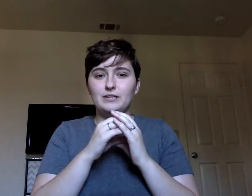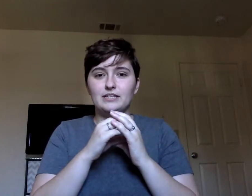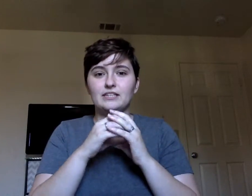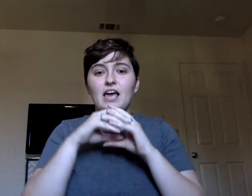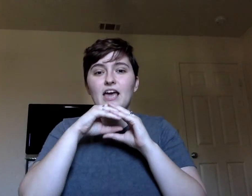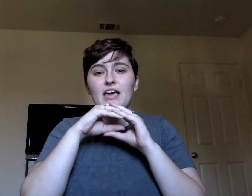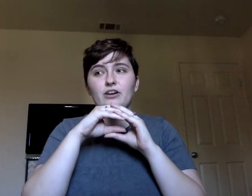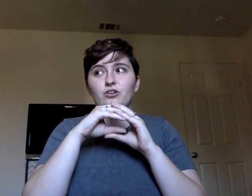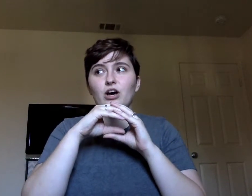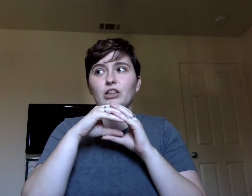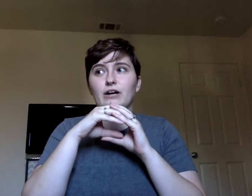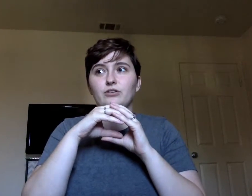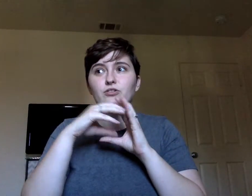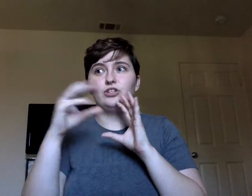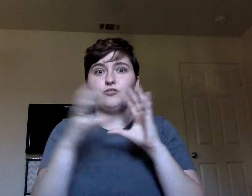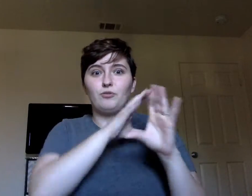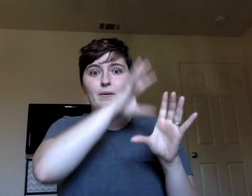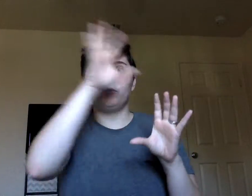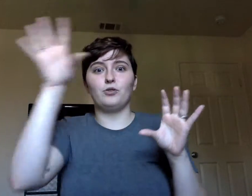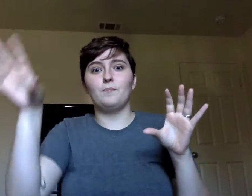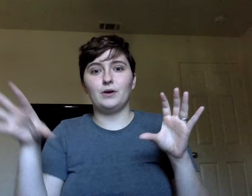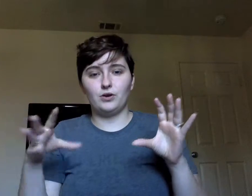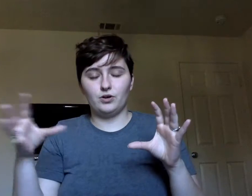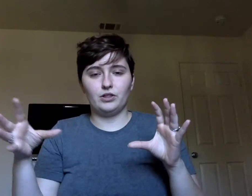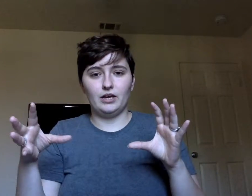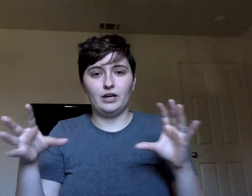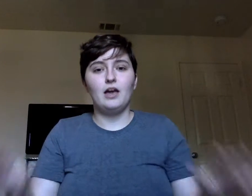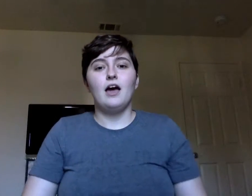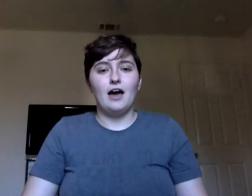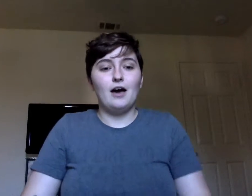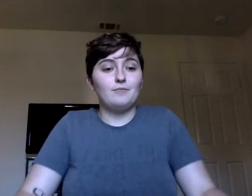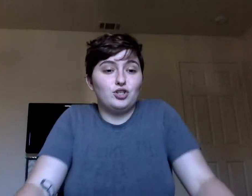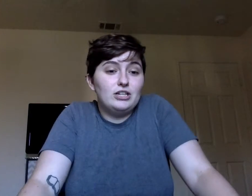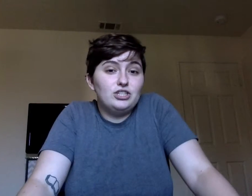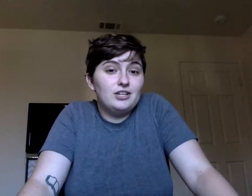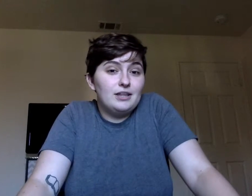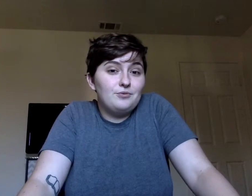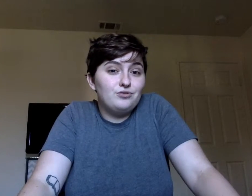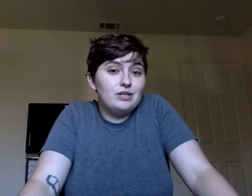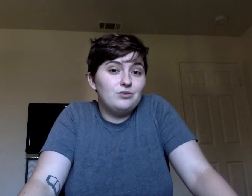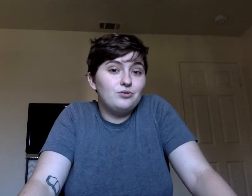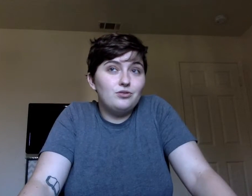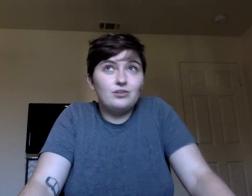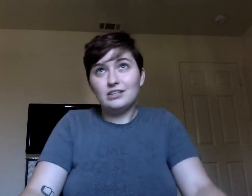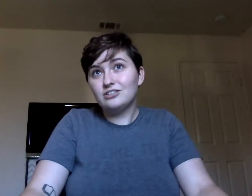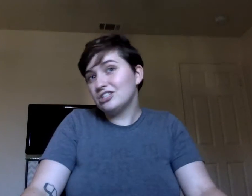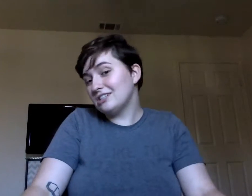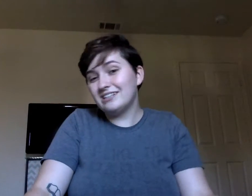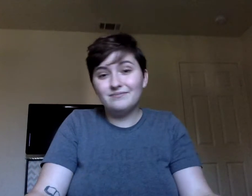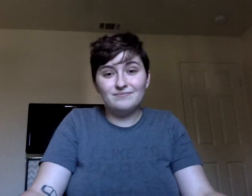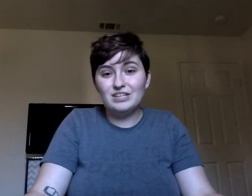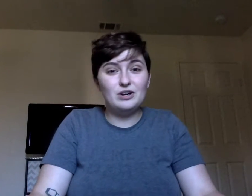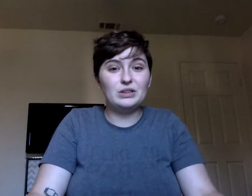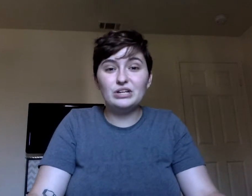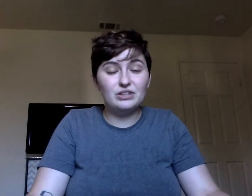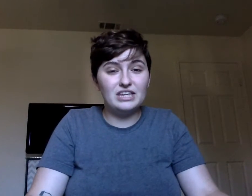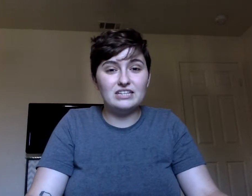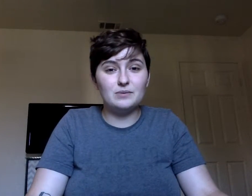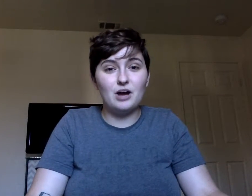pieces, it'll allow you to remember the bigger thing. So I just thought that was really cool. There's just, little things about